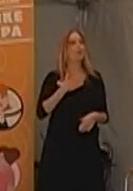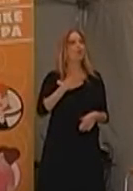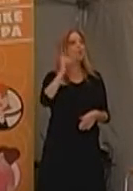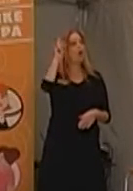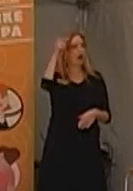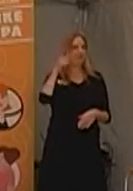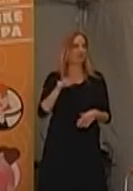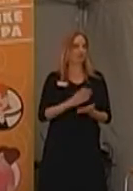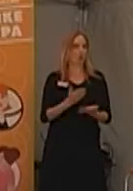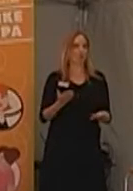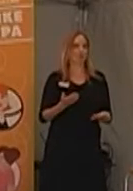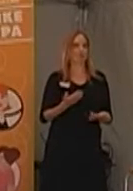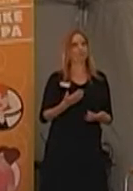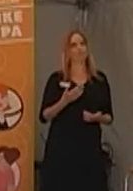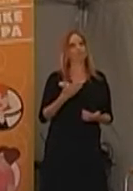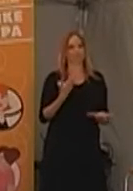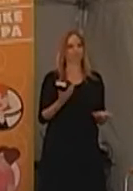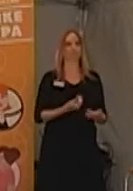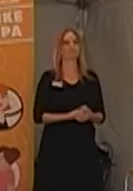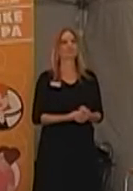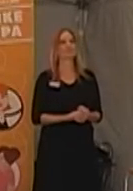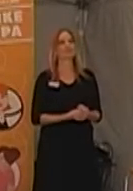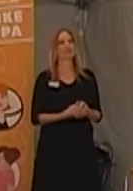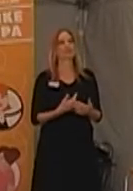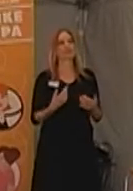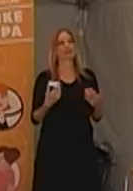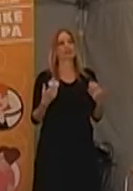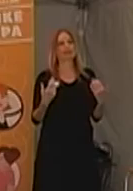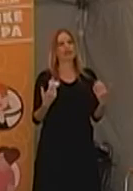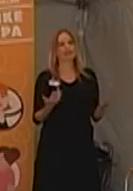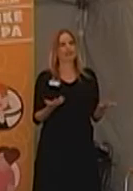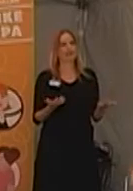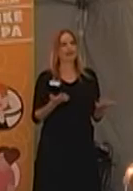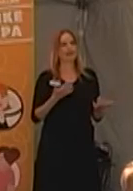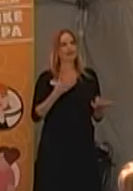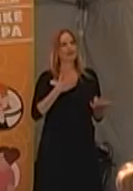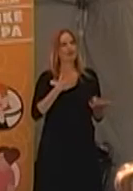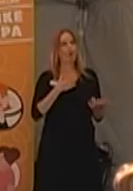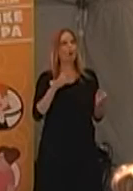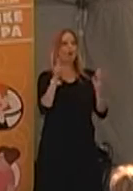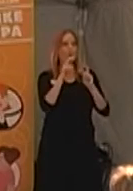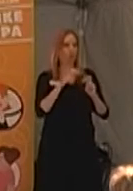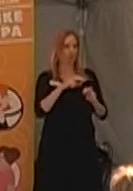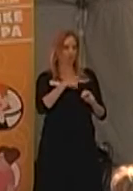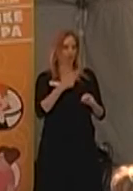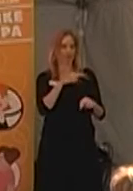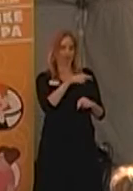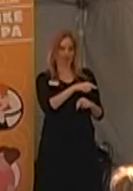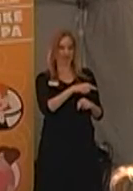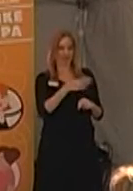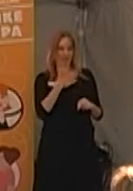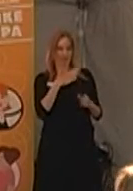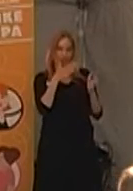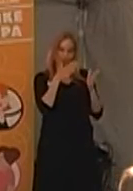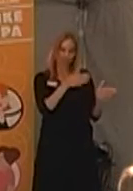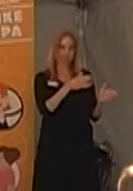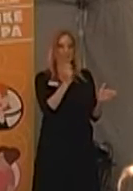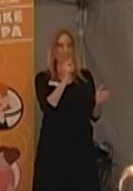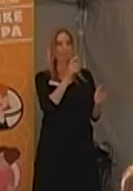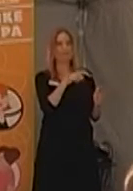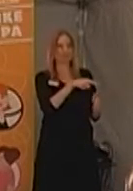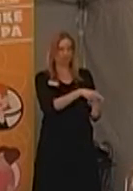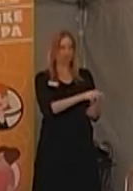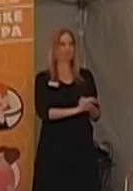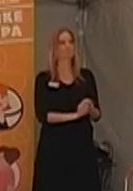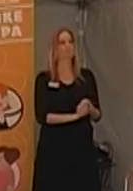badge that says I have opinions as well. So from my research into Denmark, because that is my area of expertise,